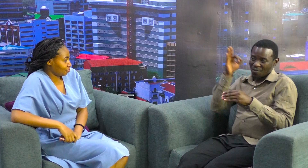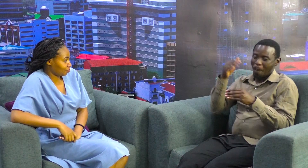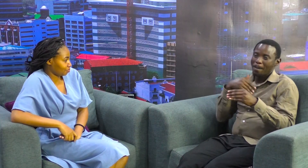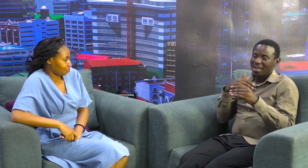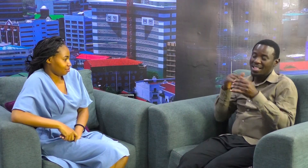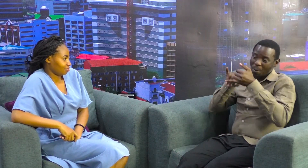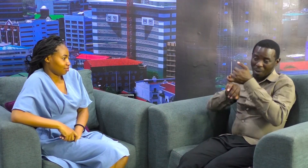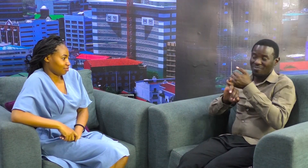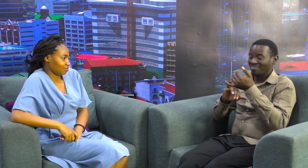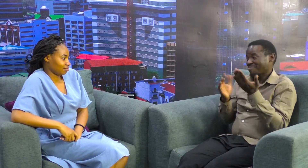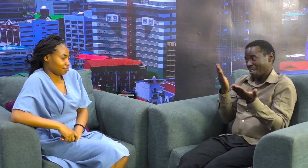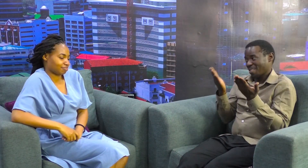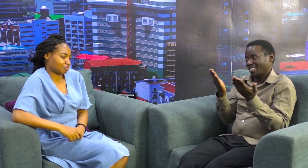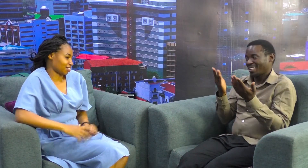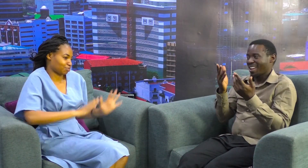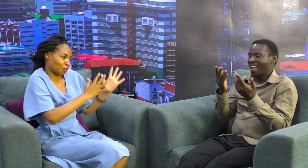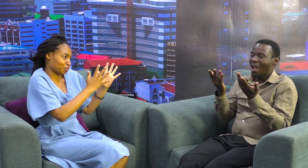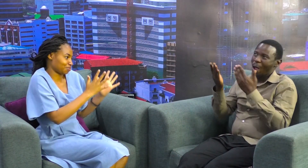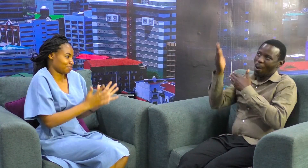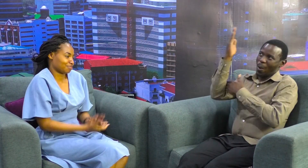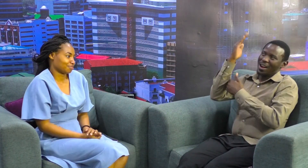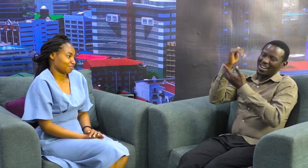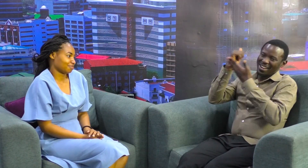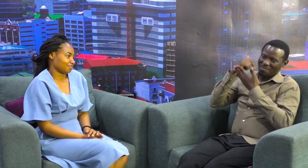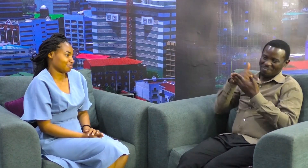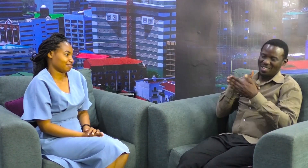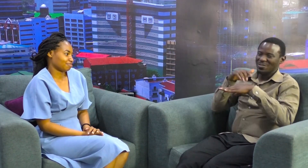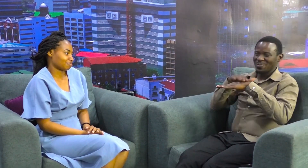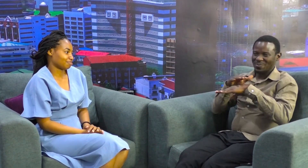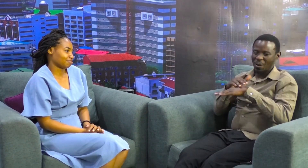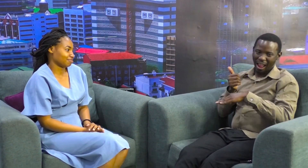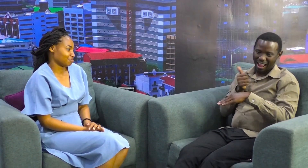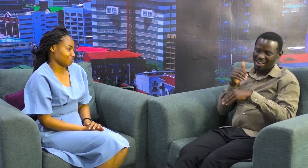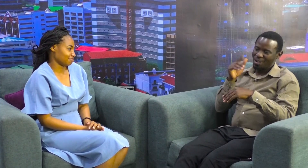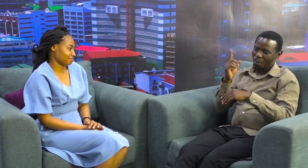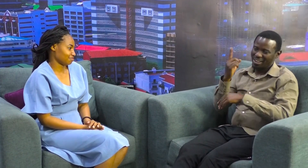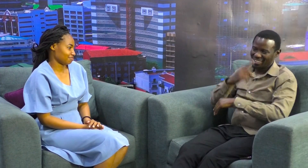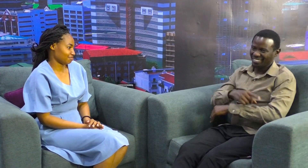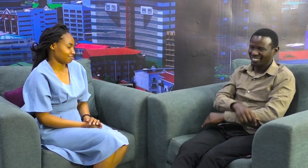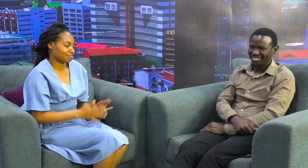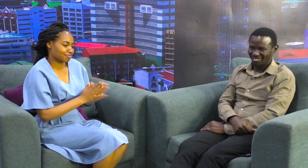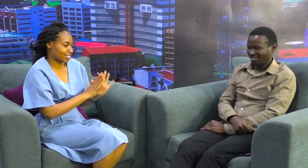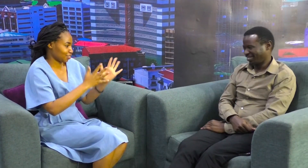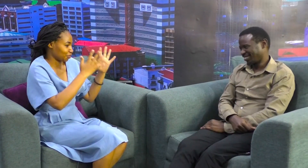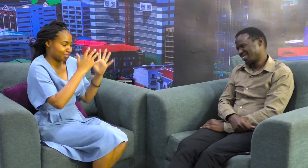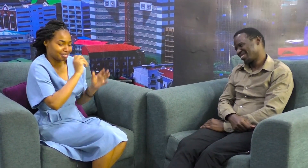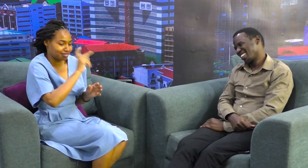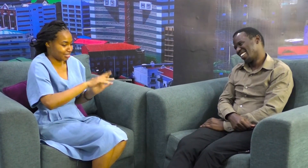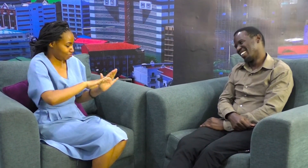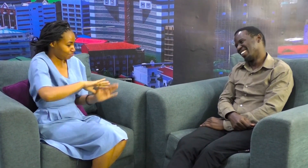Maybe in future I can marry, maybe, but that's God's plans. Probably one day we'll celebrate that